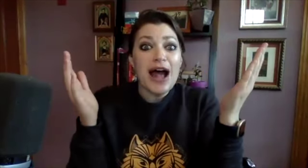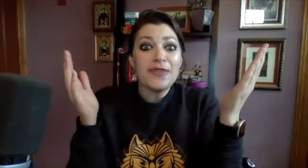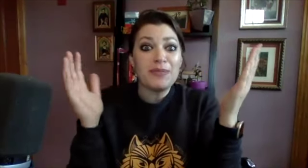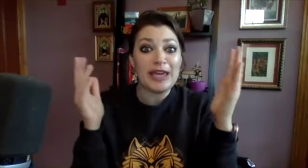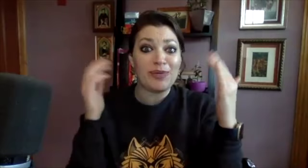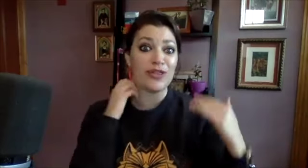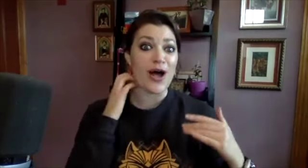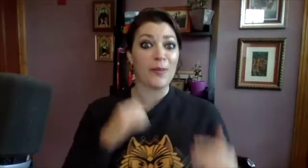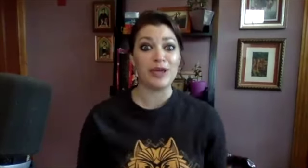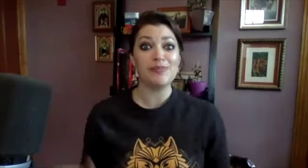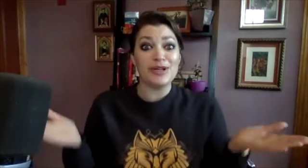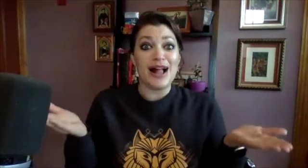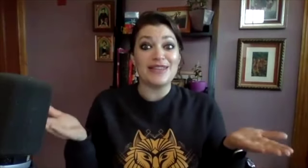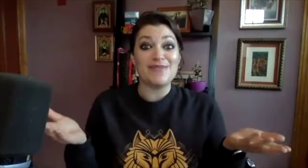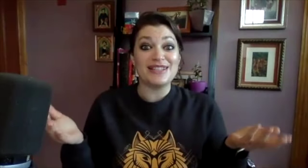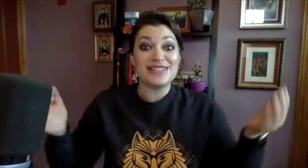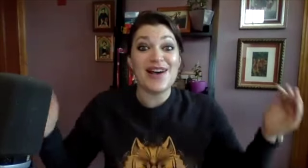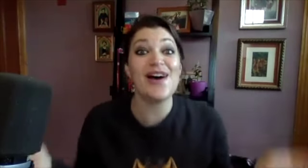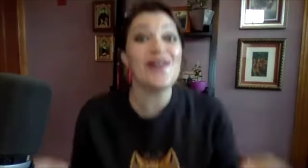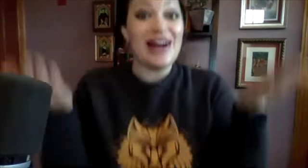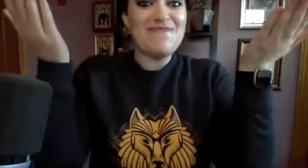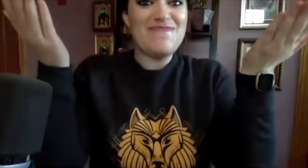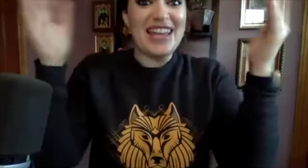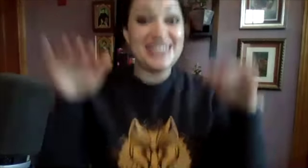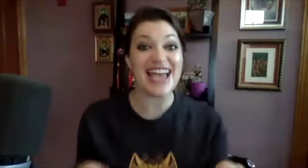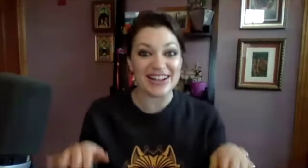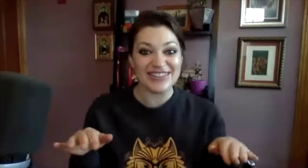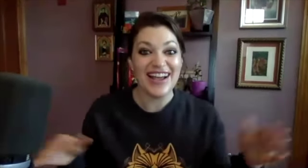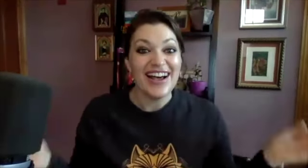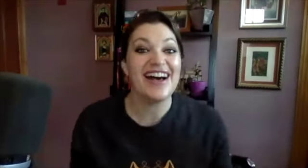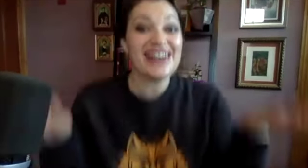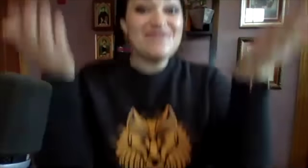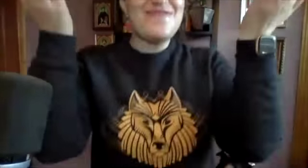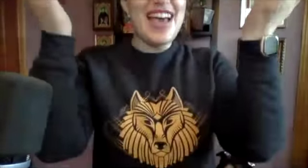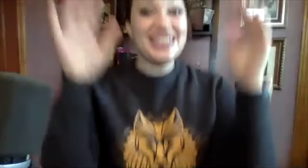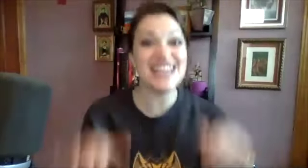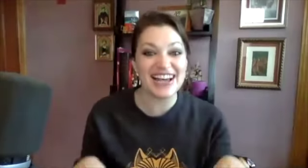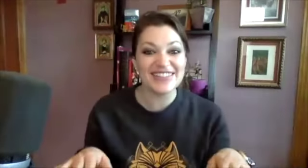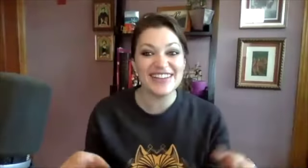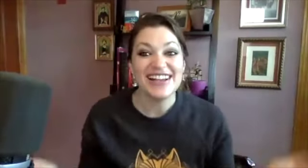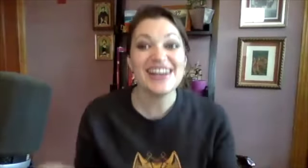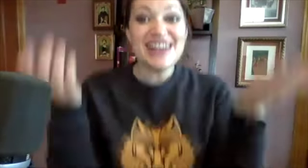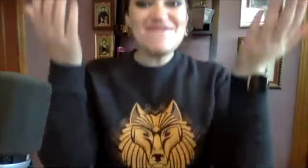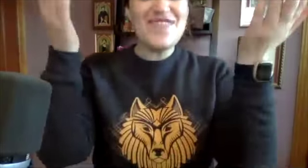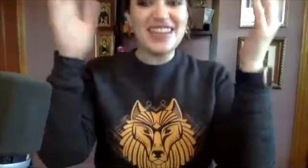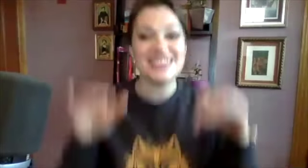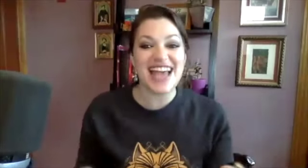the people? The people on the bus go up and down, up and down, up and down.